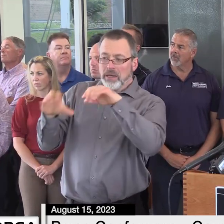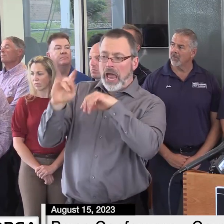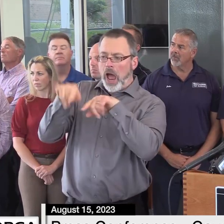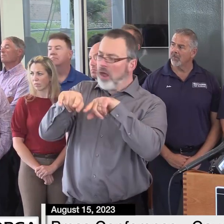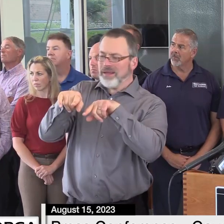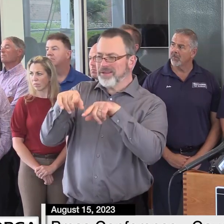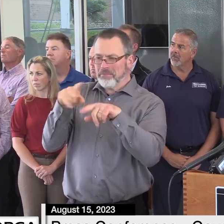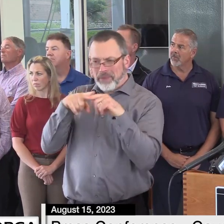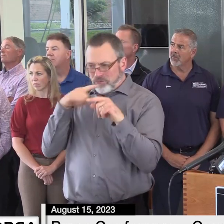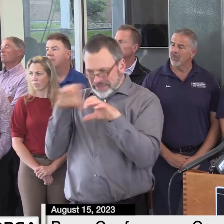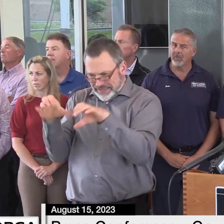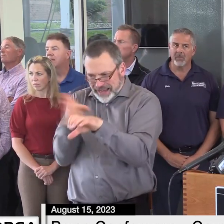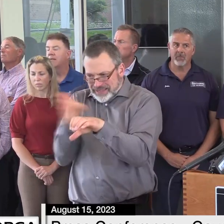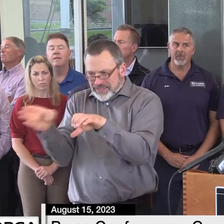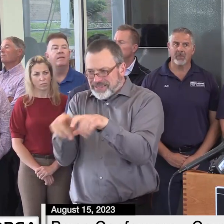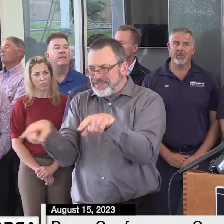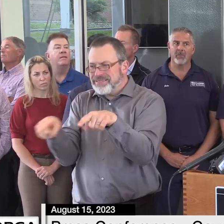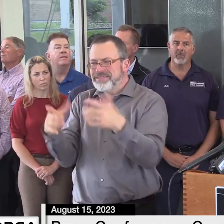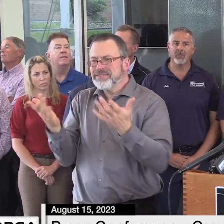and that person is covered?